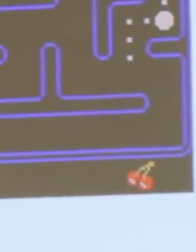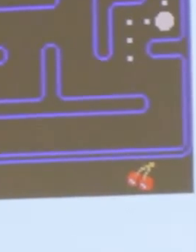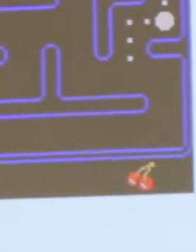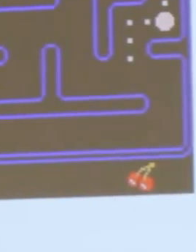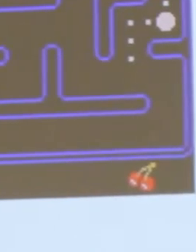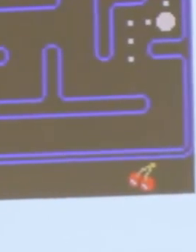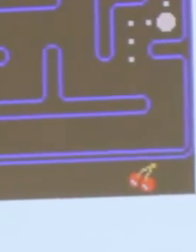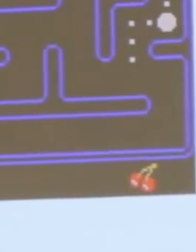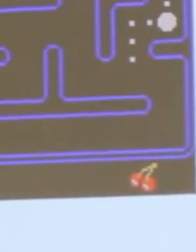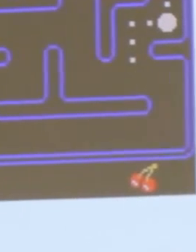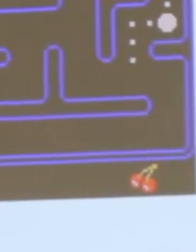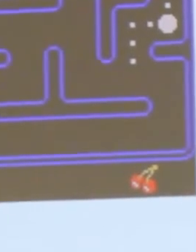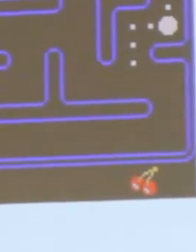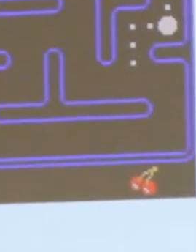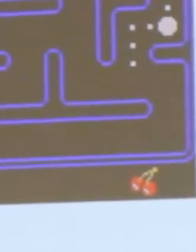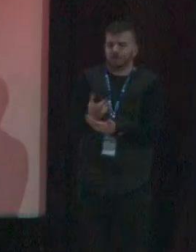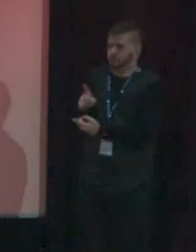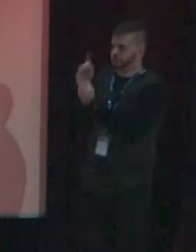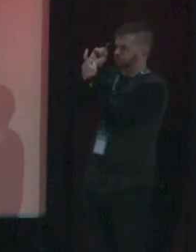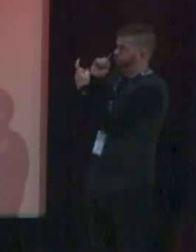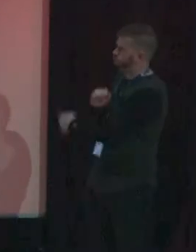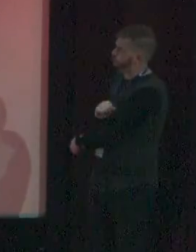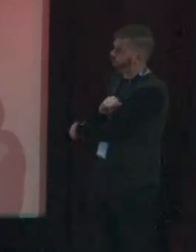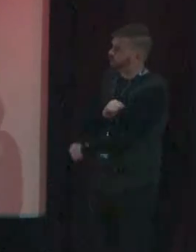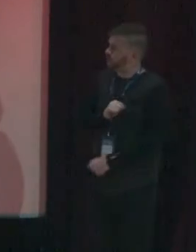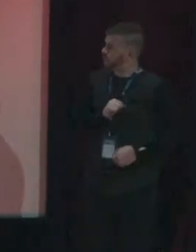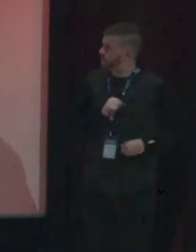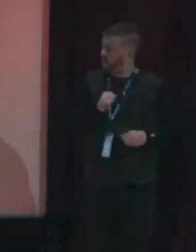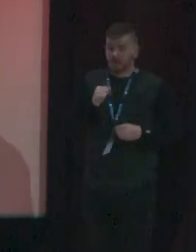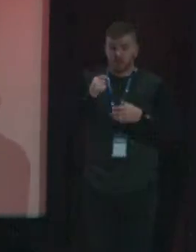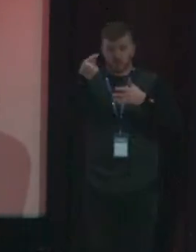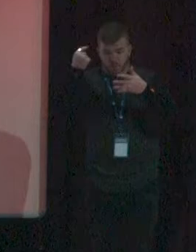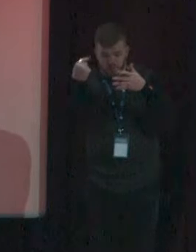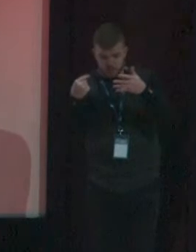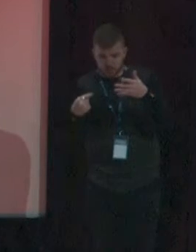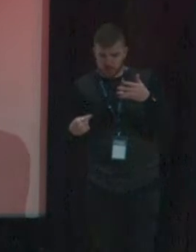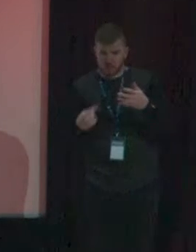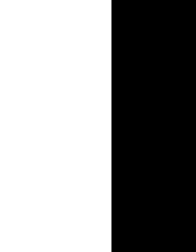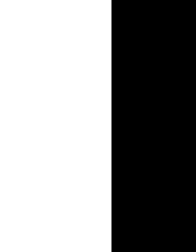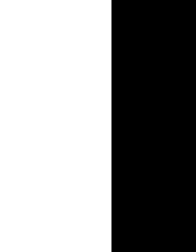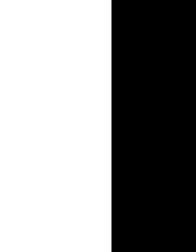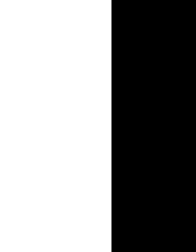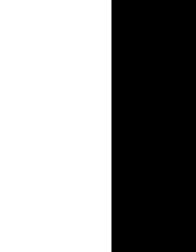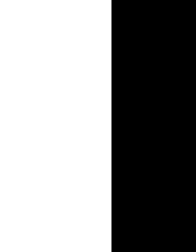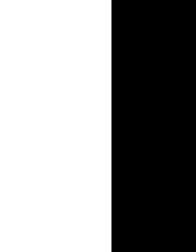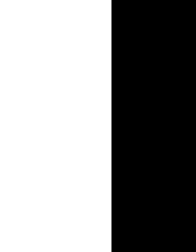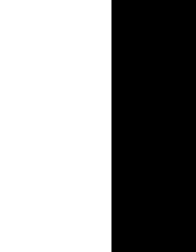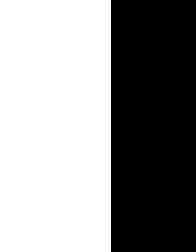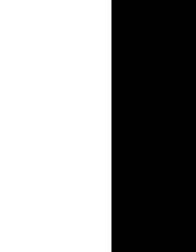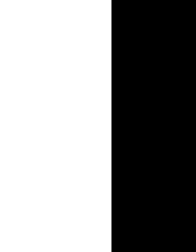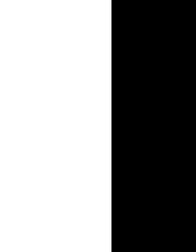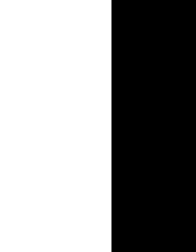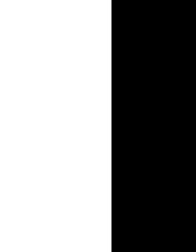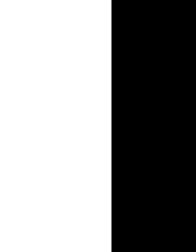universal translators, and there we go. So I will go through them one at a time, and you'll see how this works. Akabe is